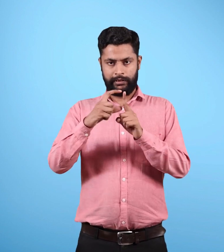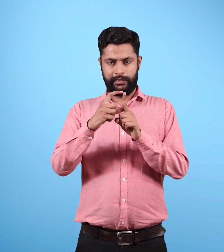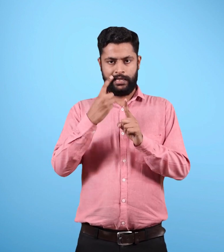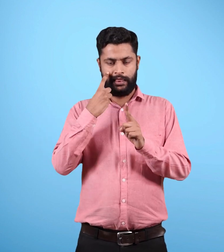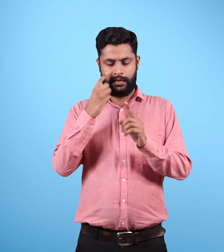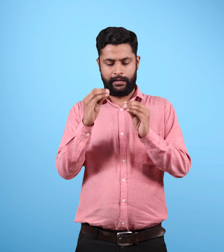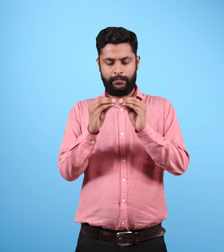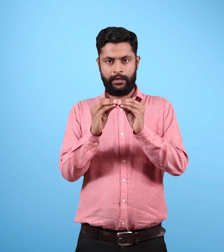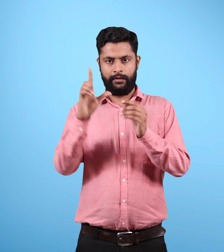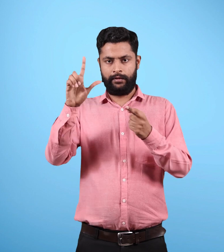edible,